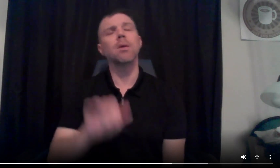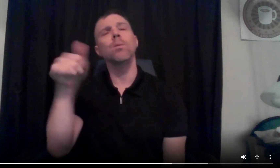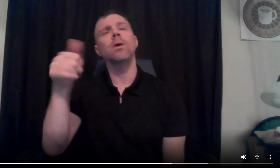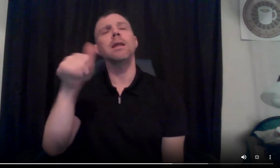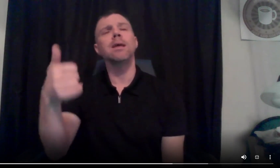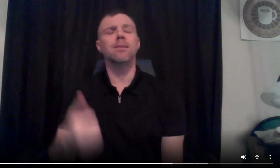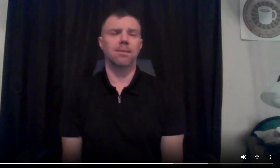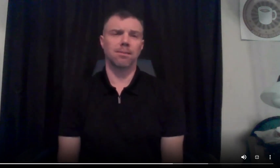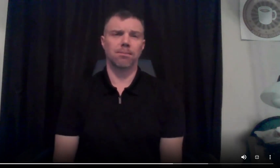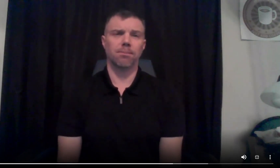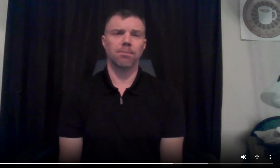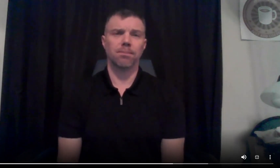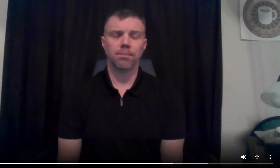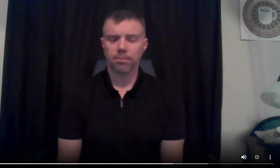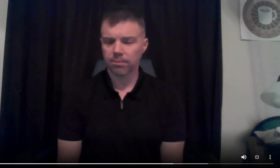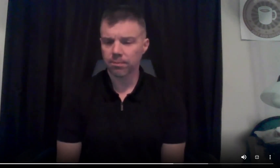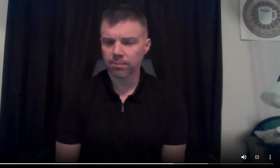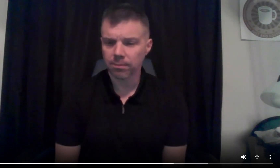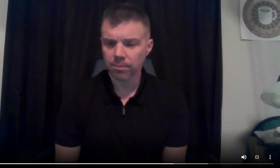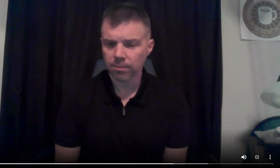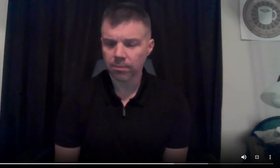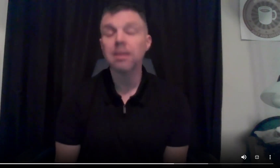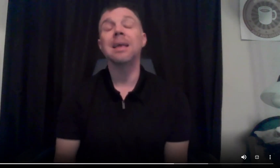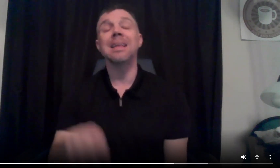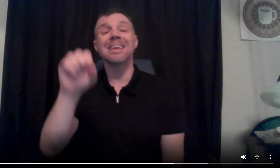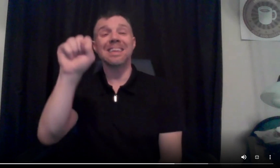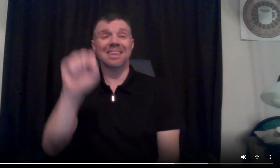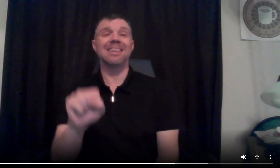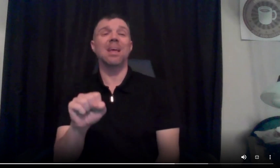And that was the lifestyle they had in the South. What else?